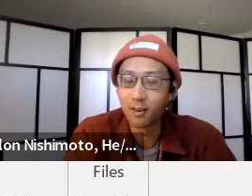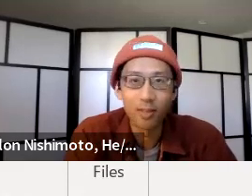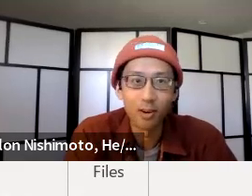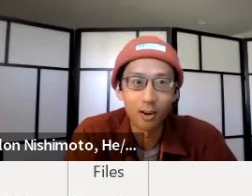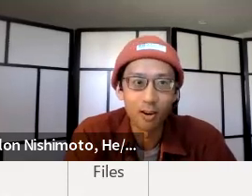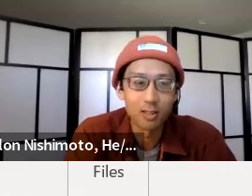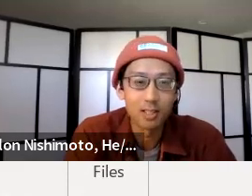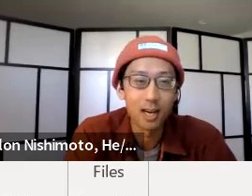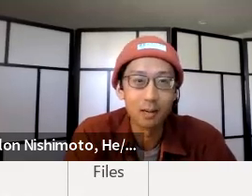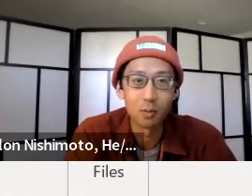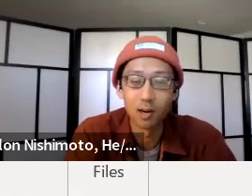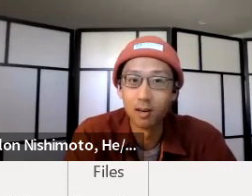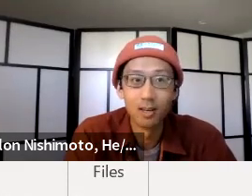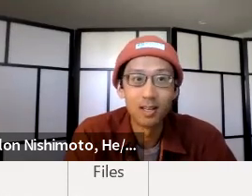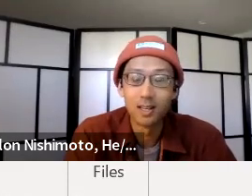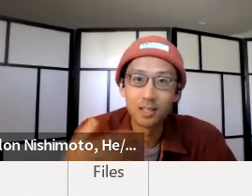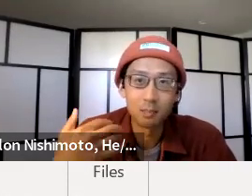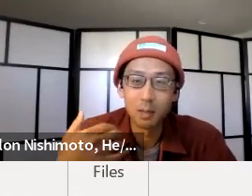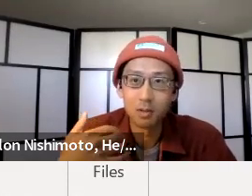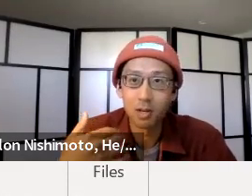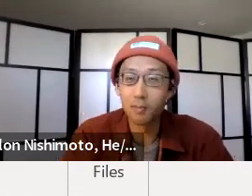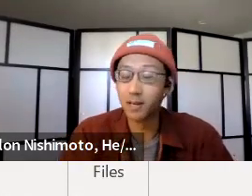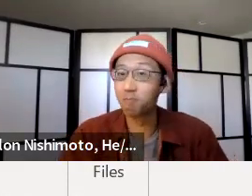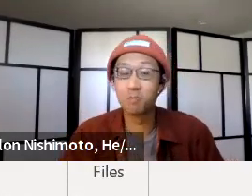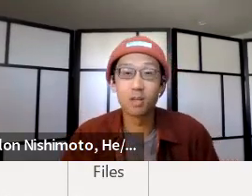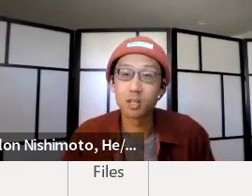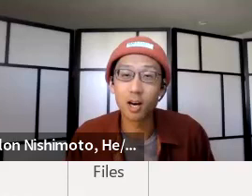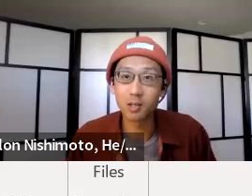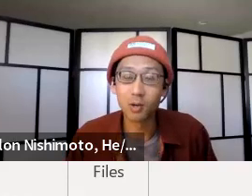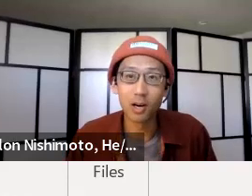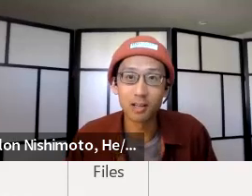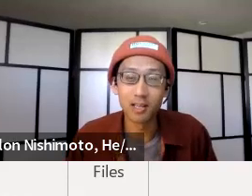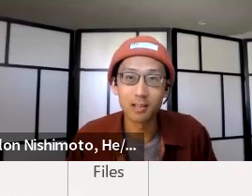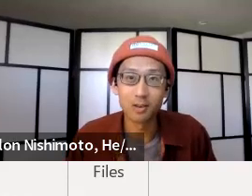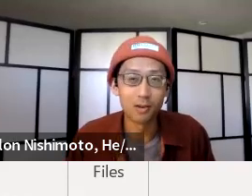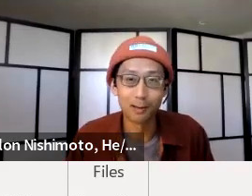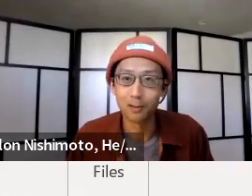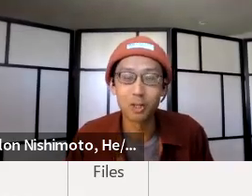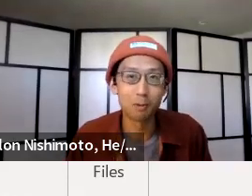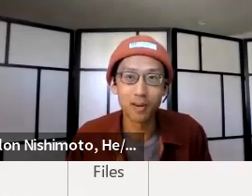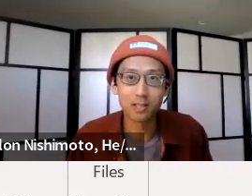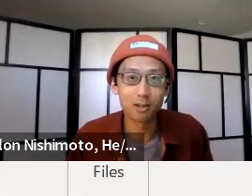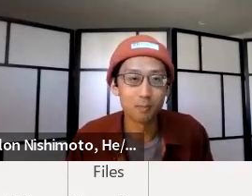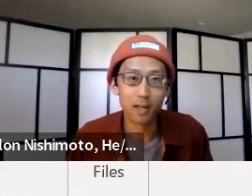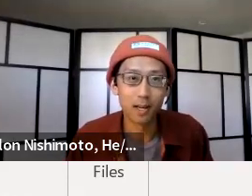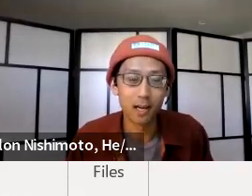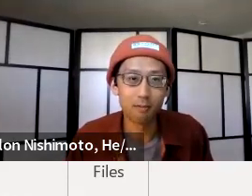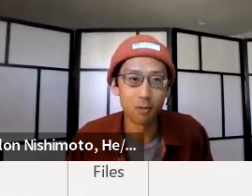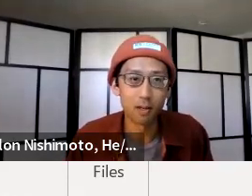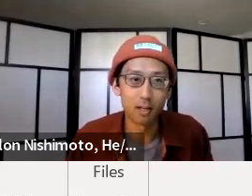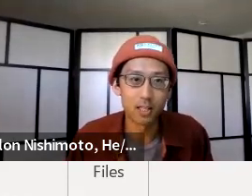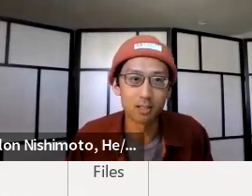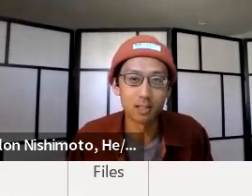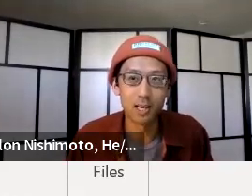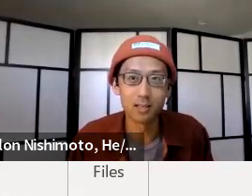own. If there are just times where just being able to call, like talk to a colleague or a supervisor I have